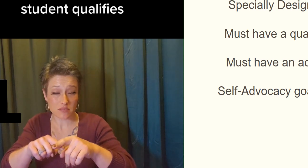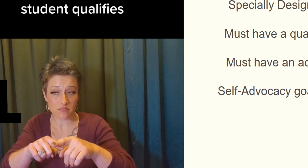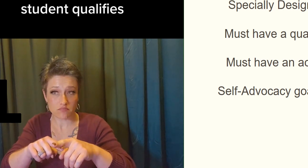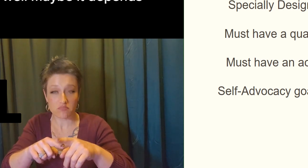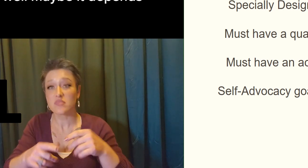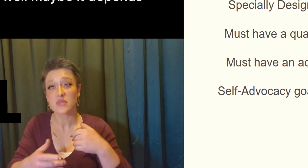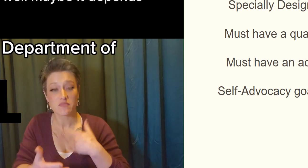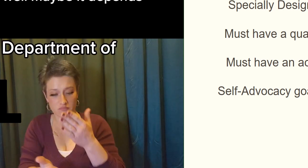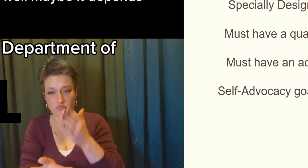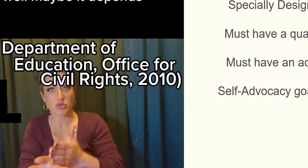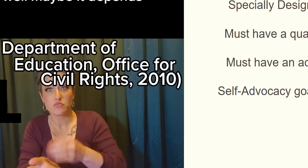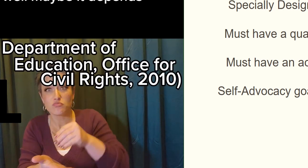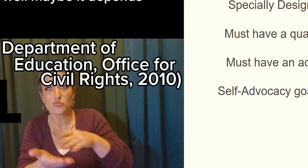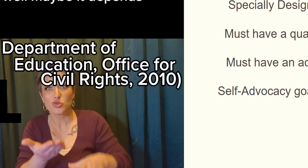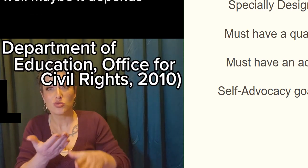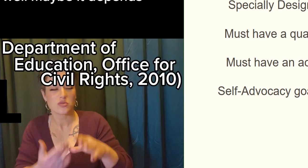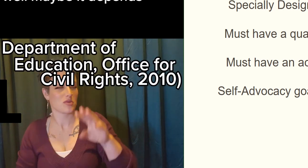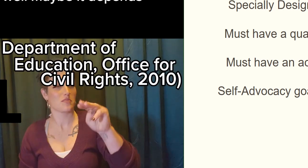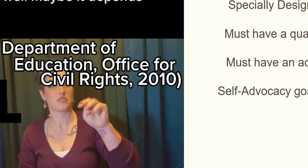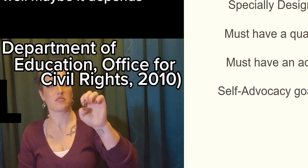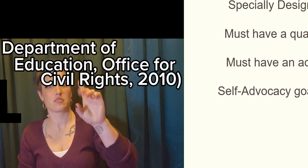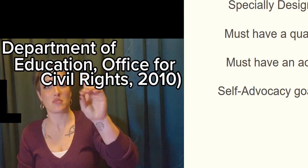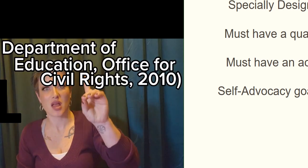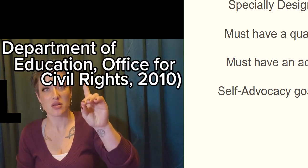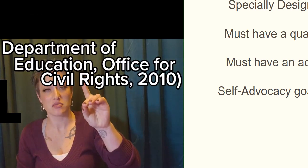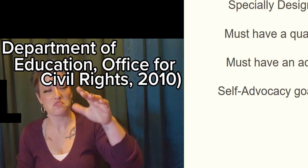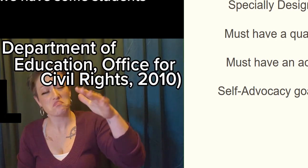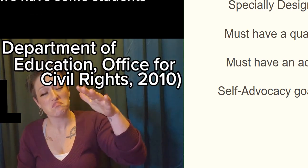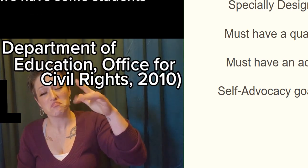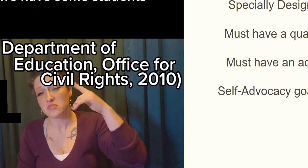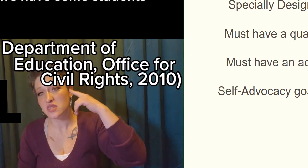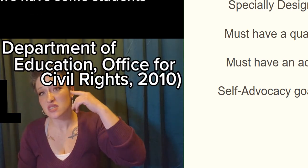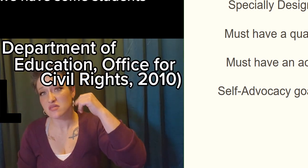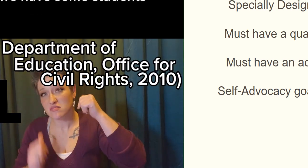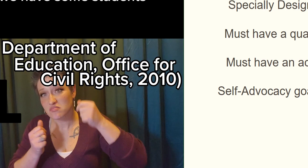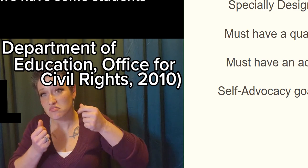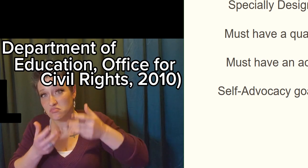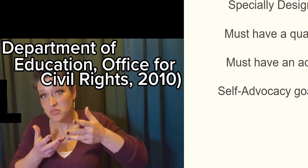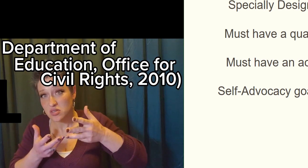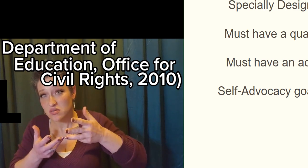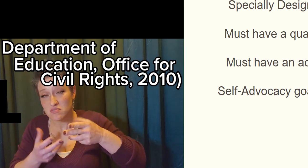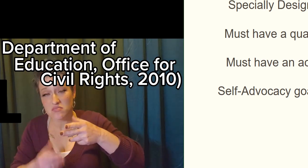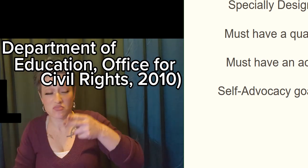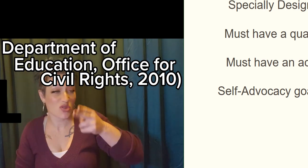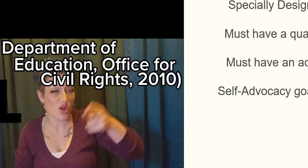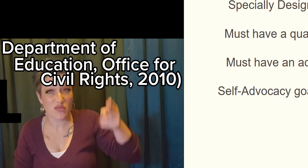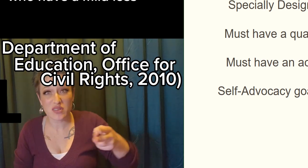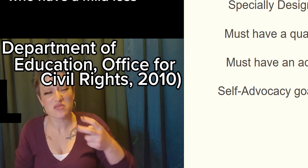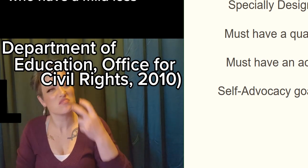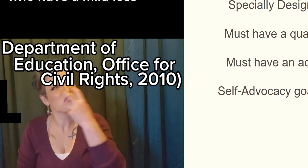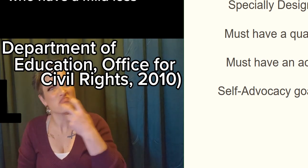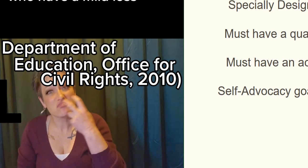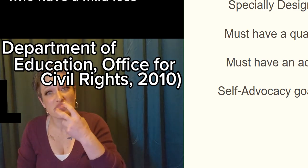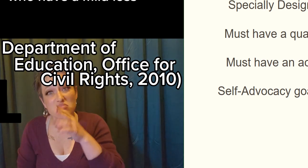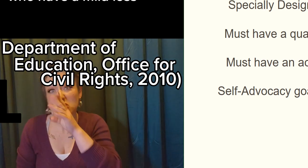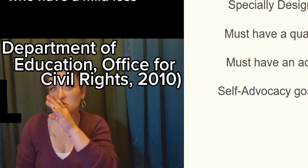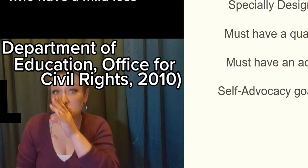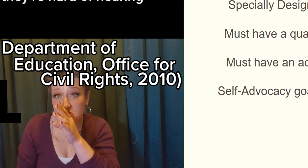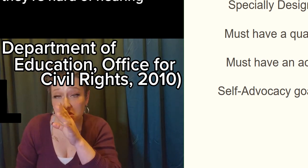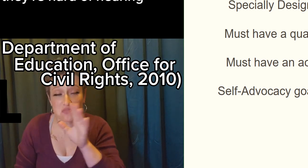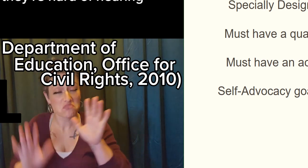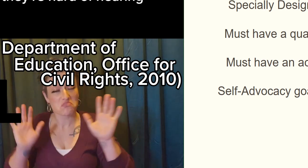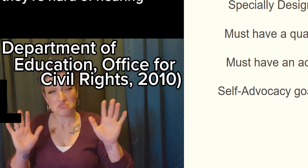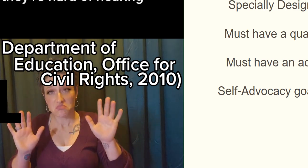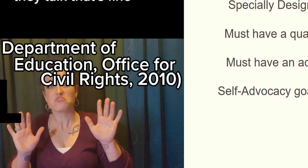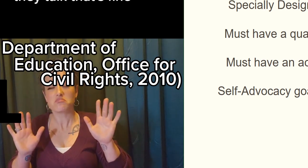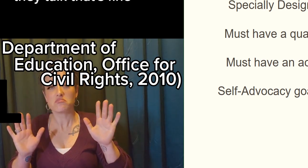qualifies? Well, maybe. It depends. We have some students who have a mild loss. They're hard